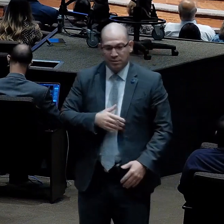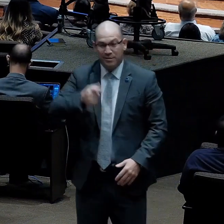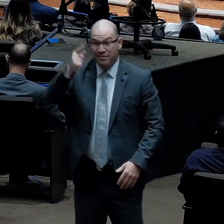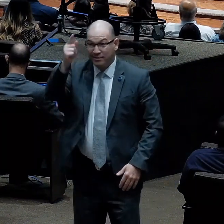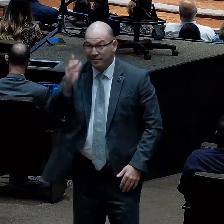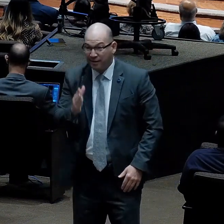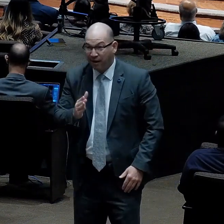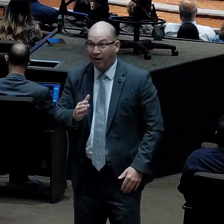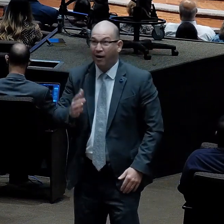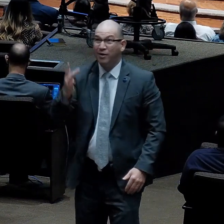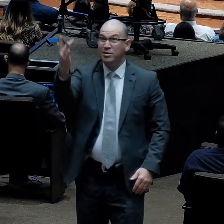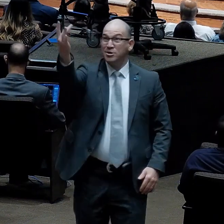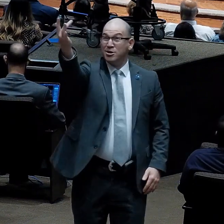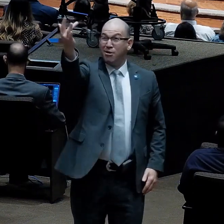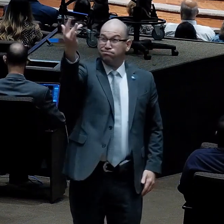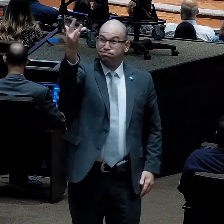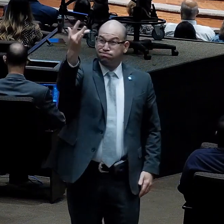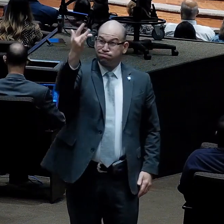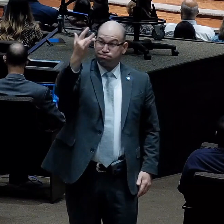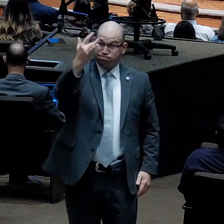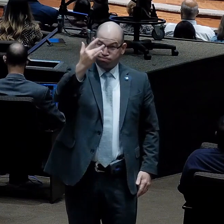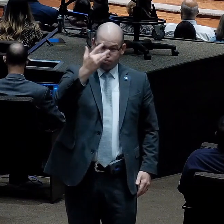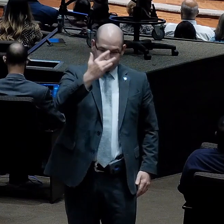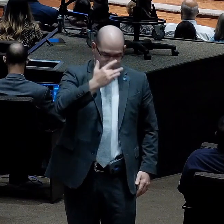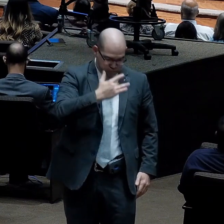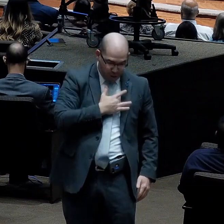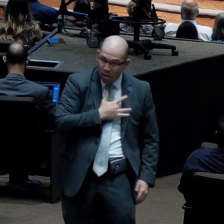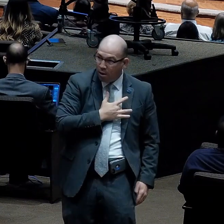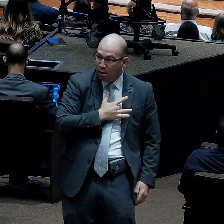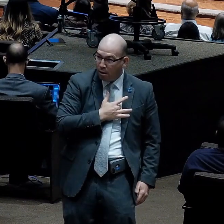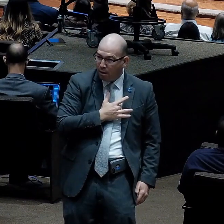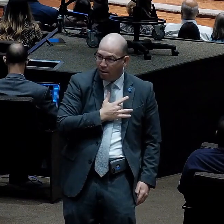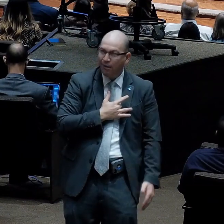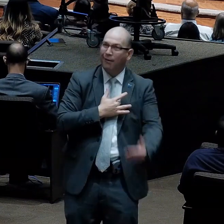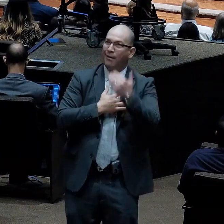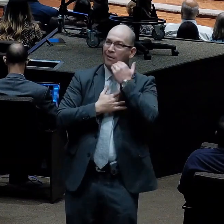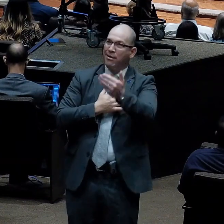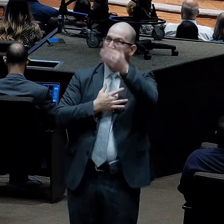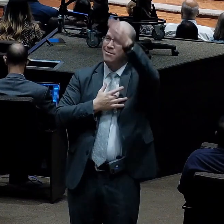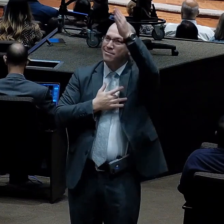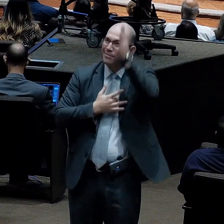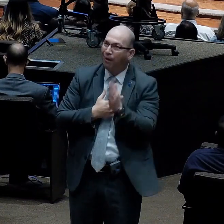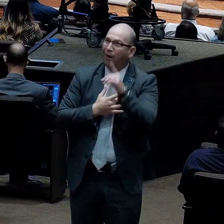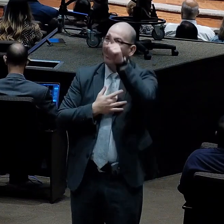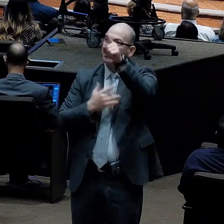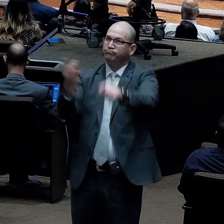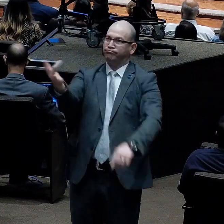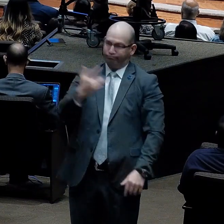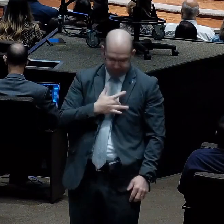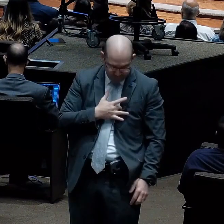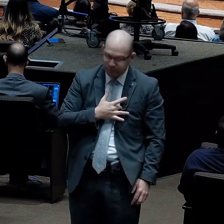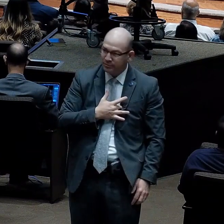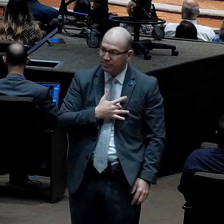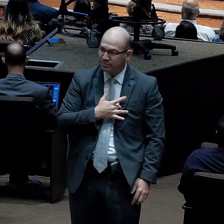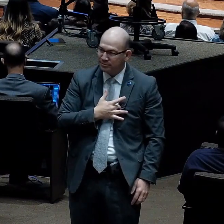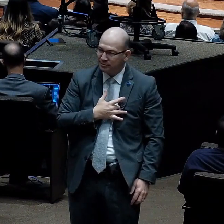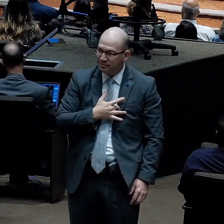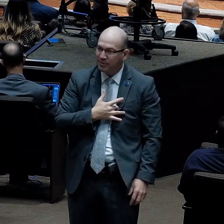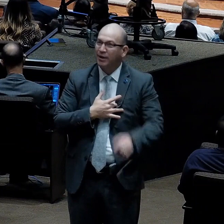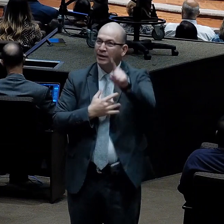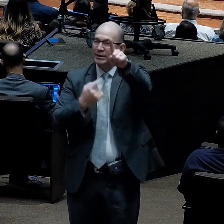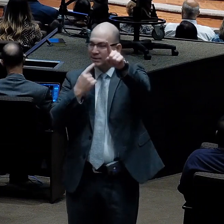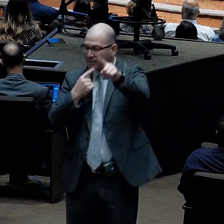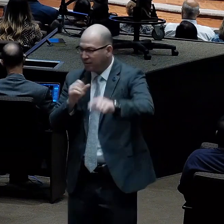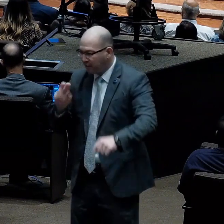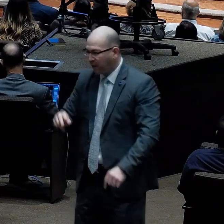way down for you? Right? How many of are thankful that God was merciful to you? And God says, I want you